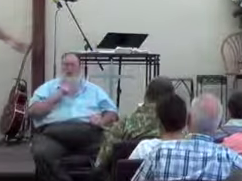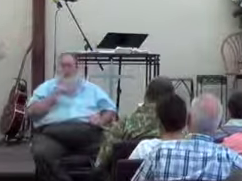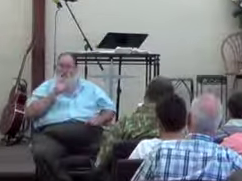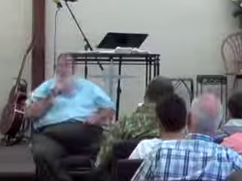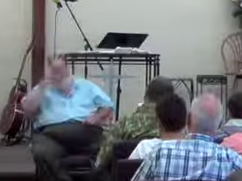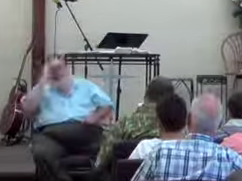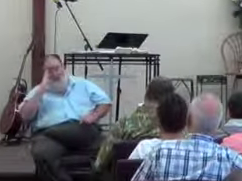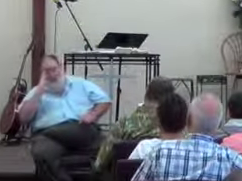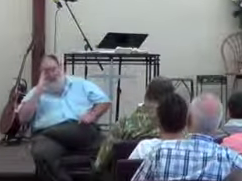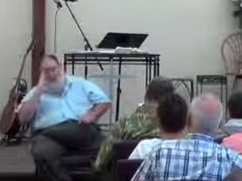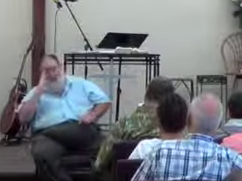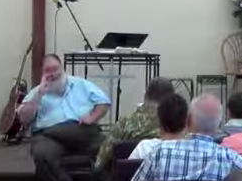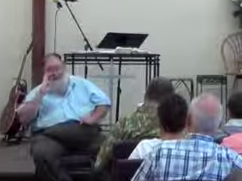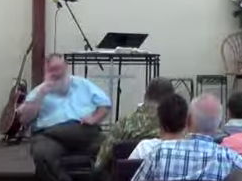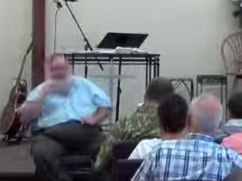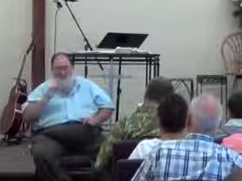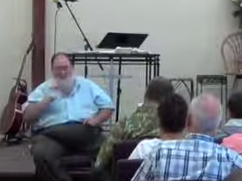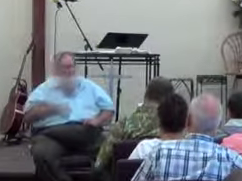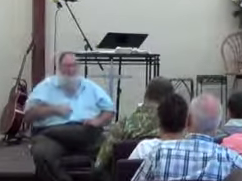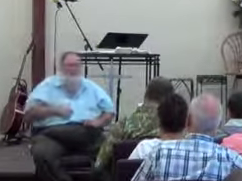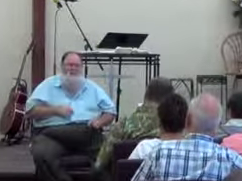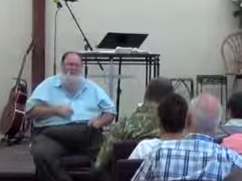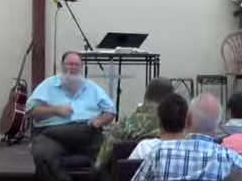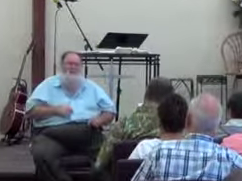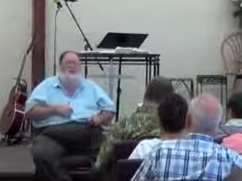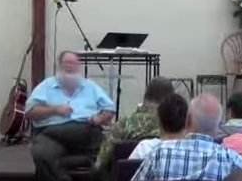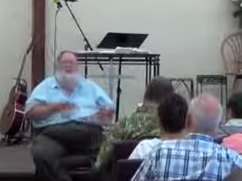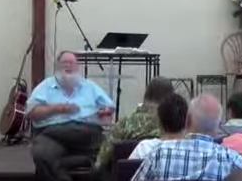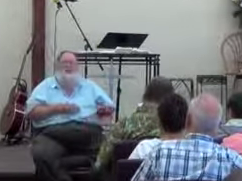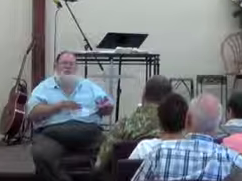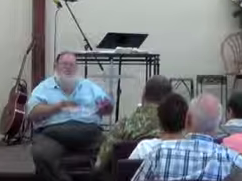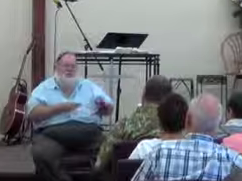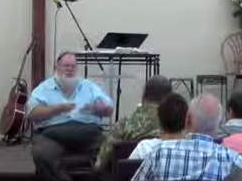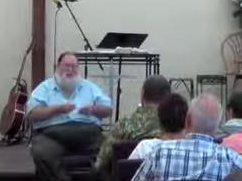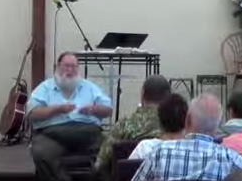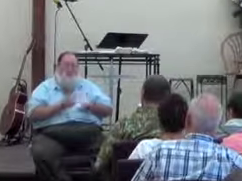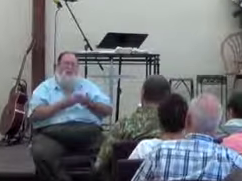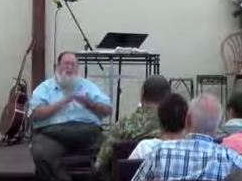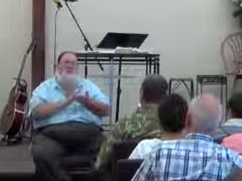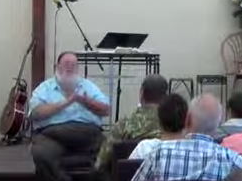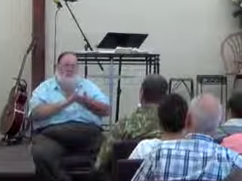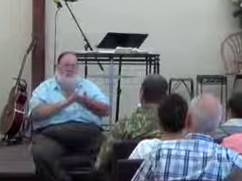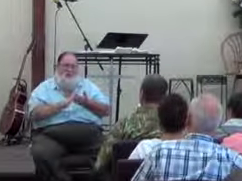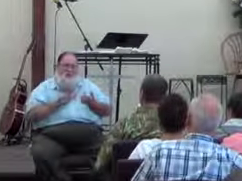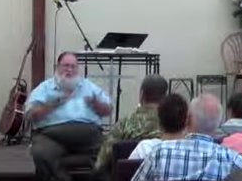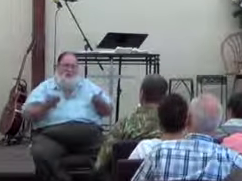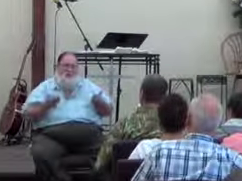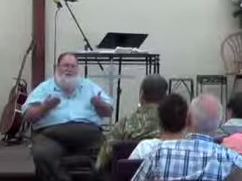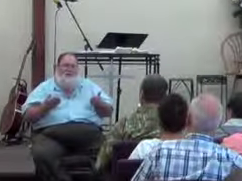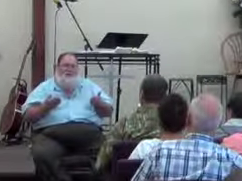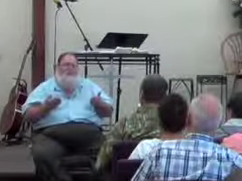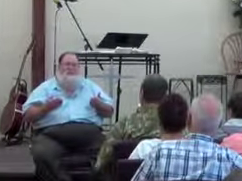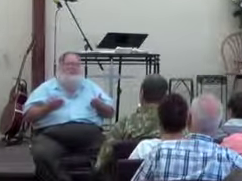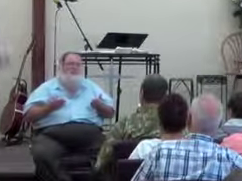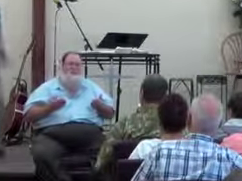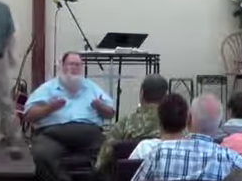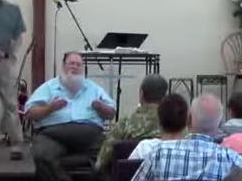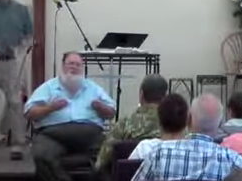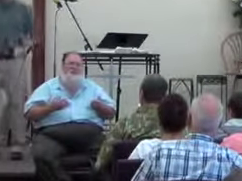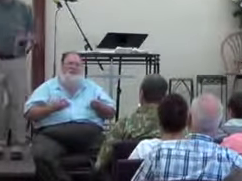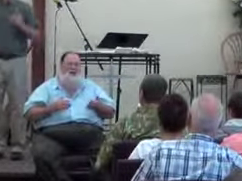this. They pulled out some holy vessels that his father had brought back from Jerusalem, and they defiled